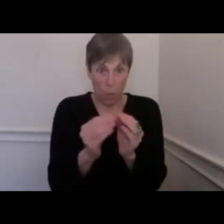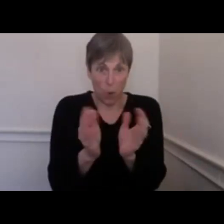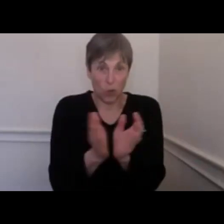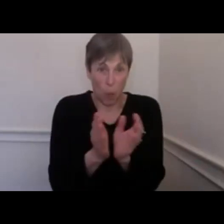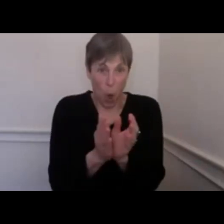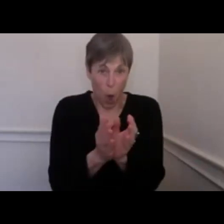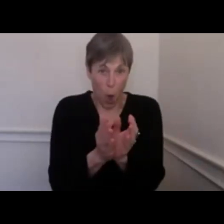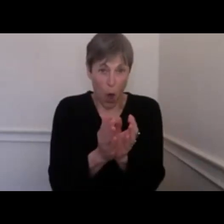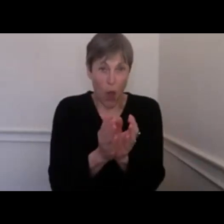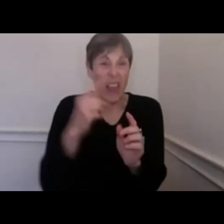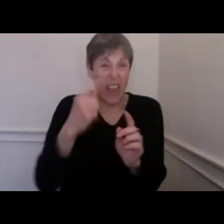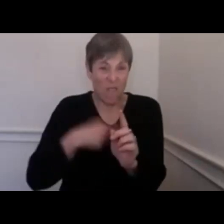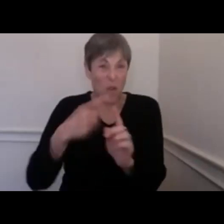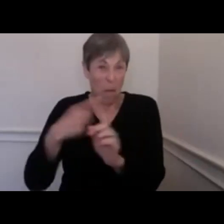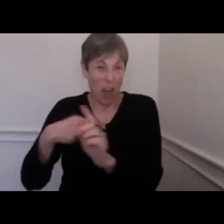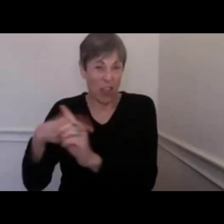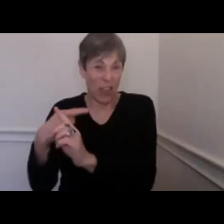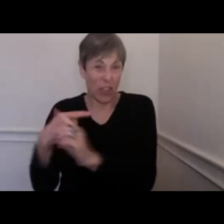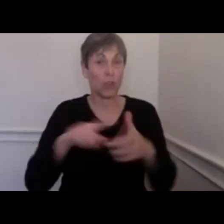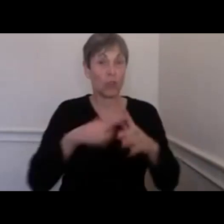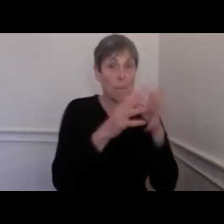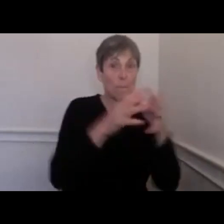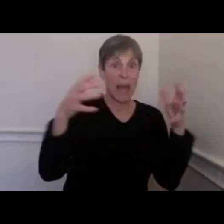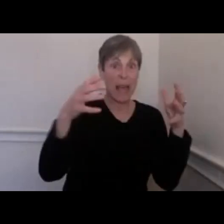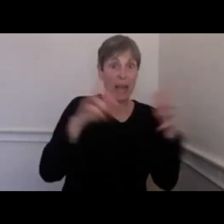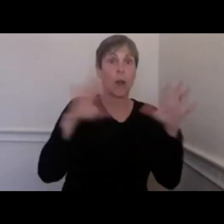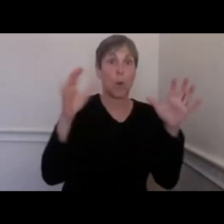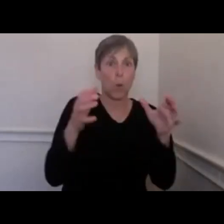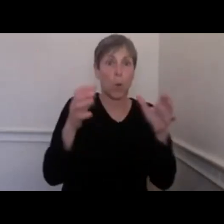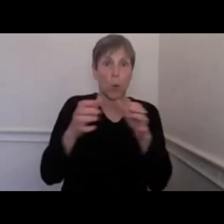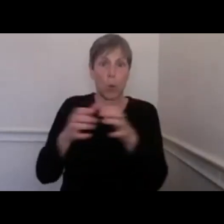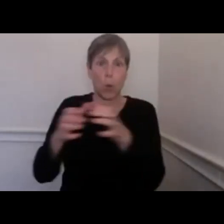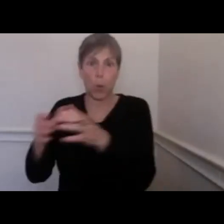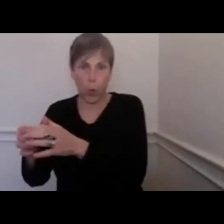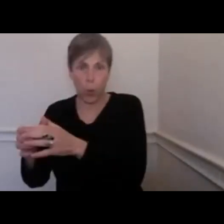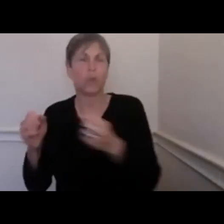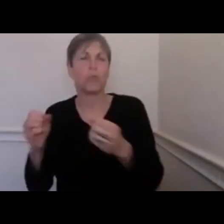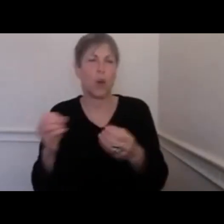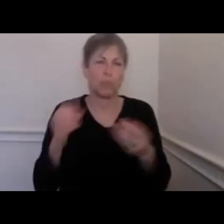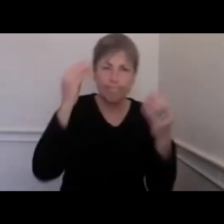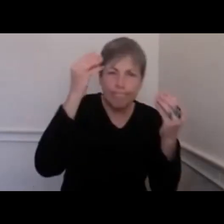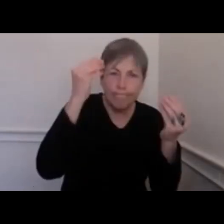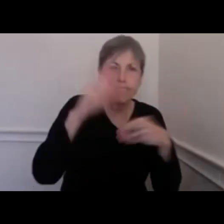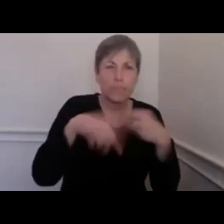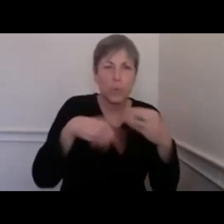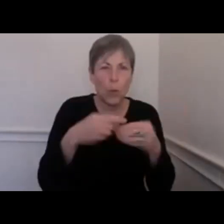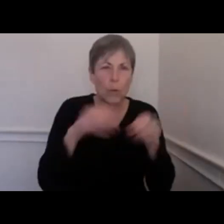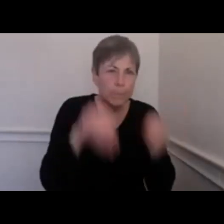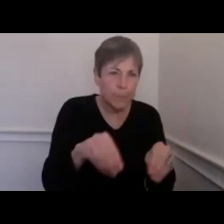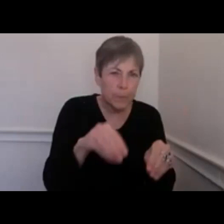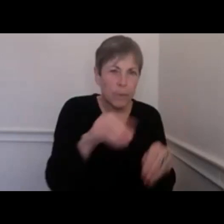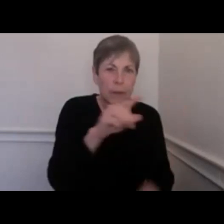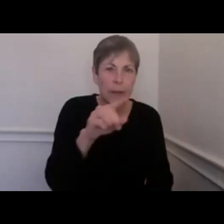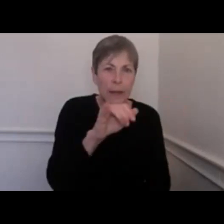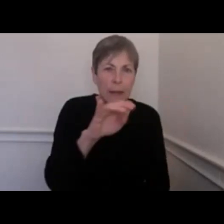every month that passes. So few thoughts on planning out your basil and zinnias. Another couple